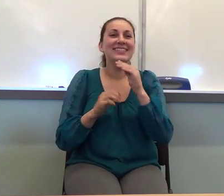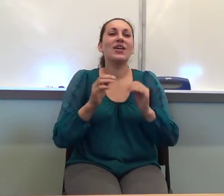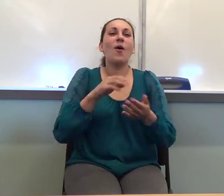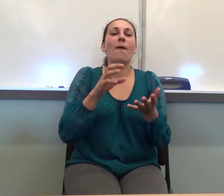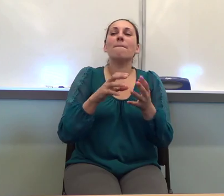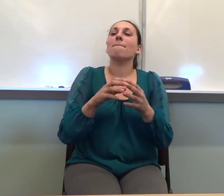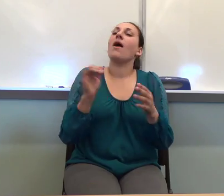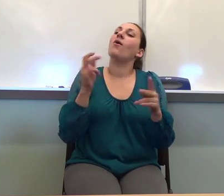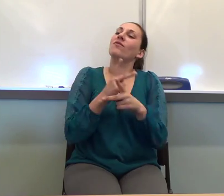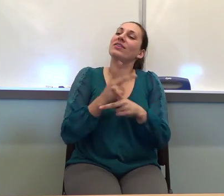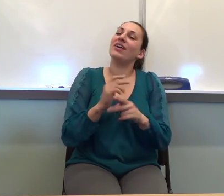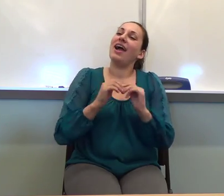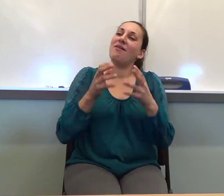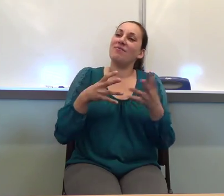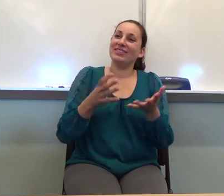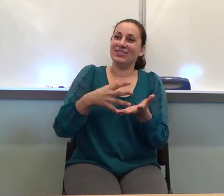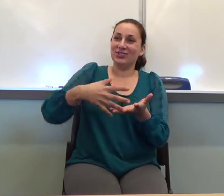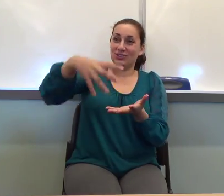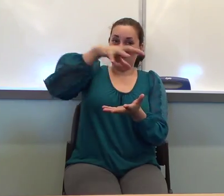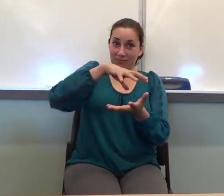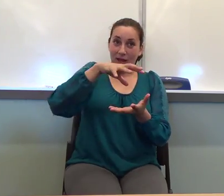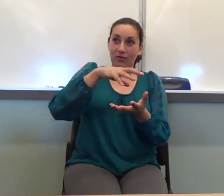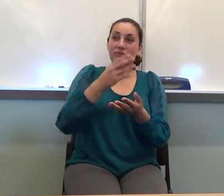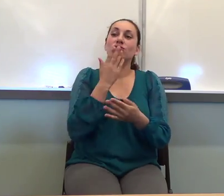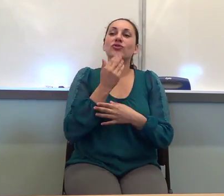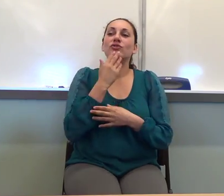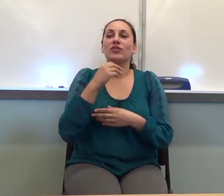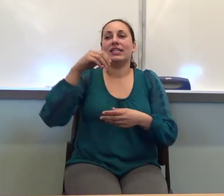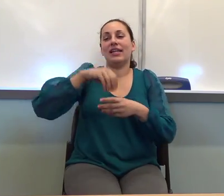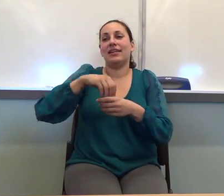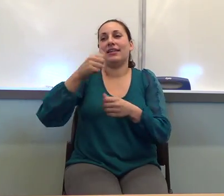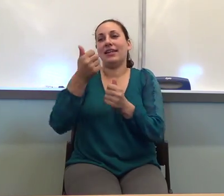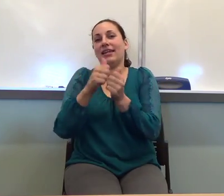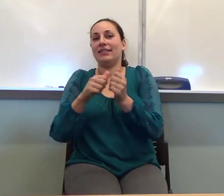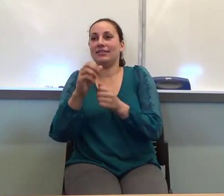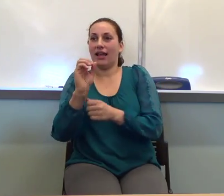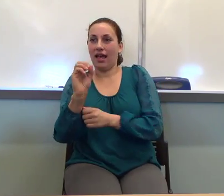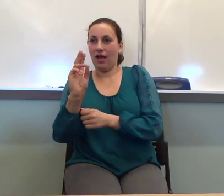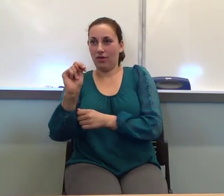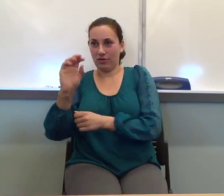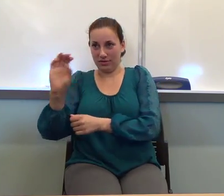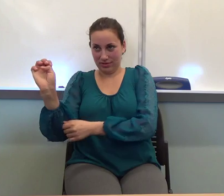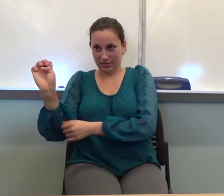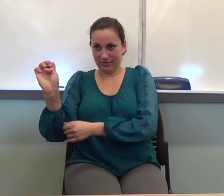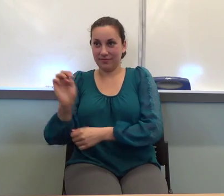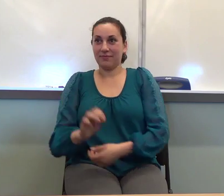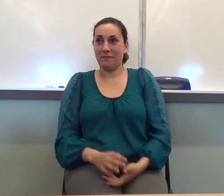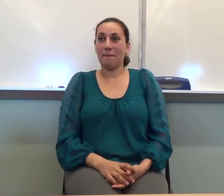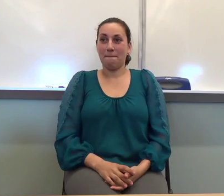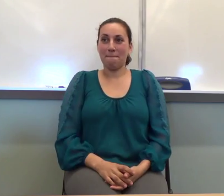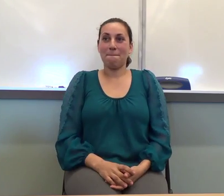fluid ounce. So this would be sugar per fluid